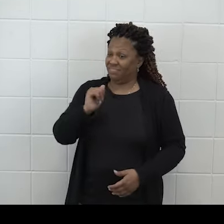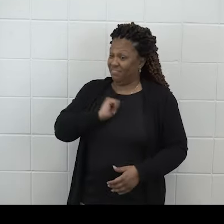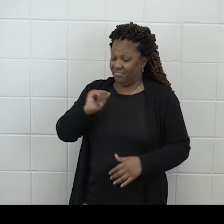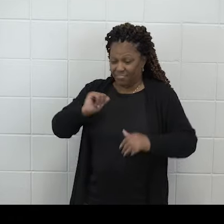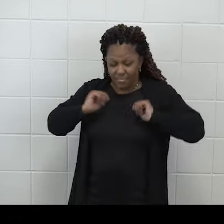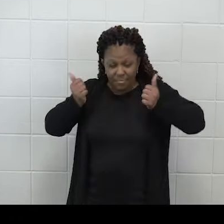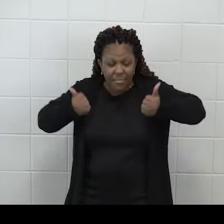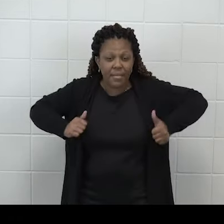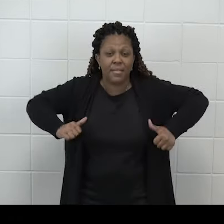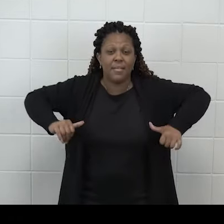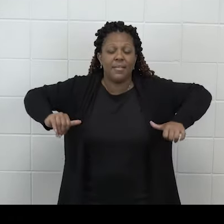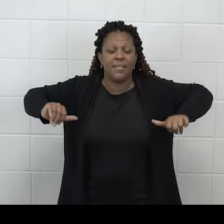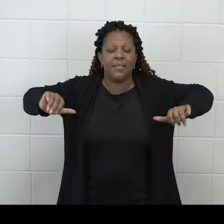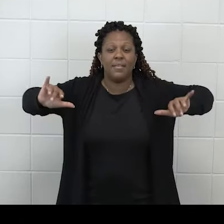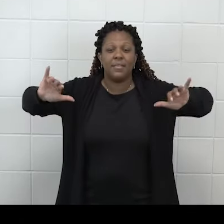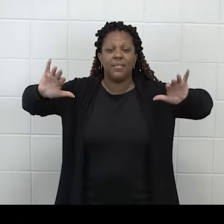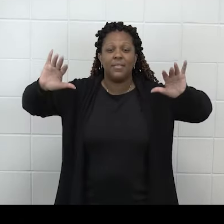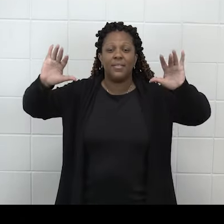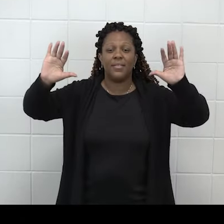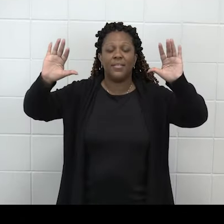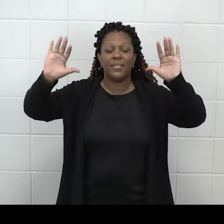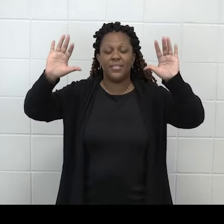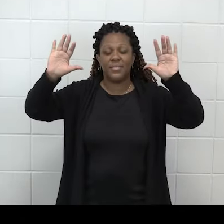Give myself away.